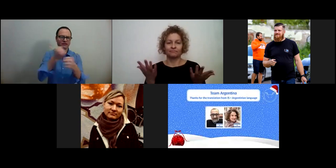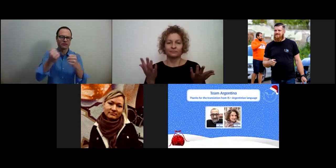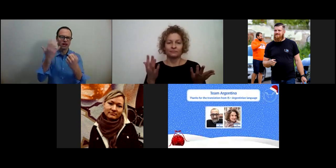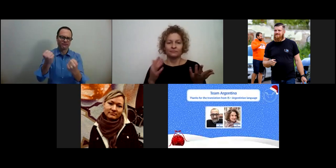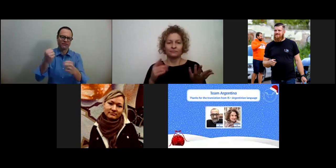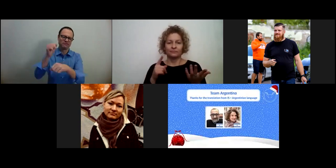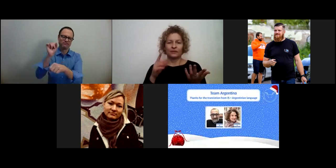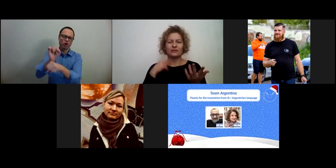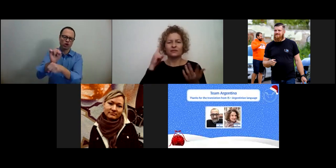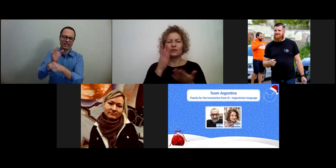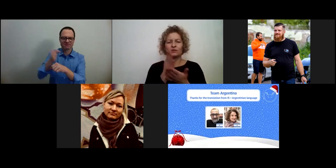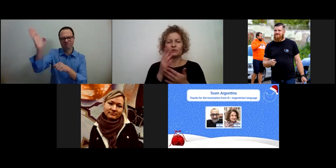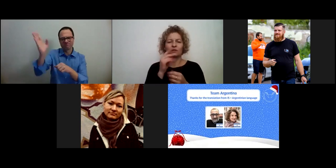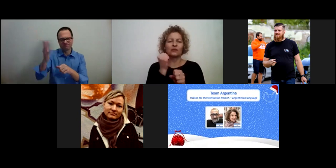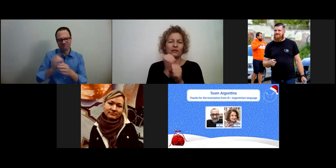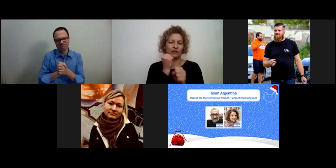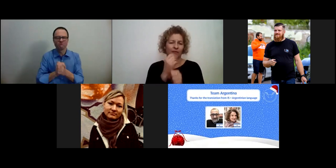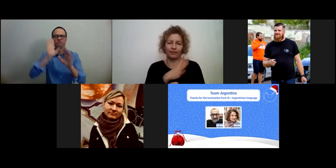You on?